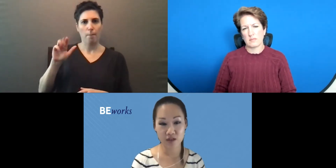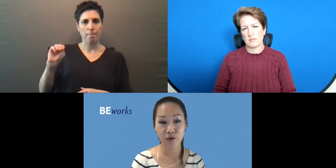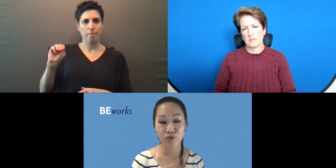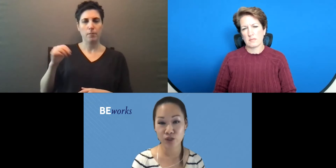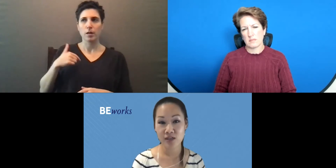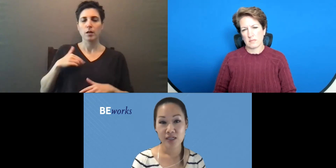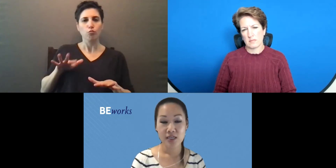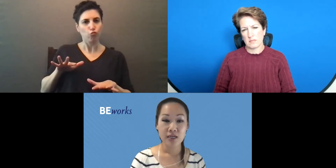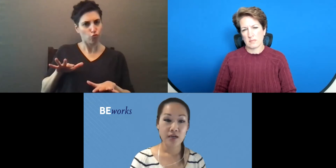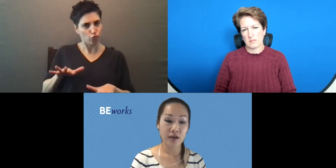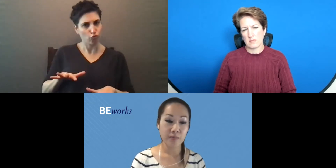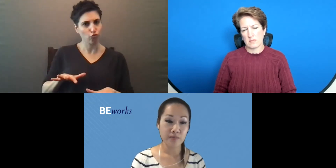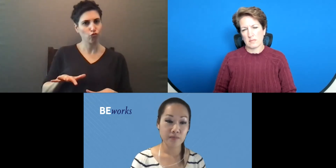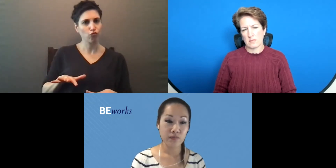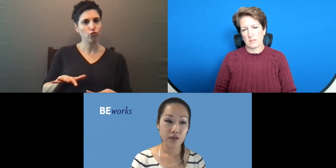stable composure.